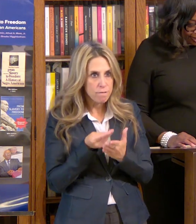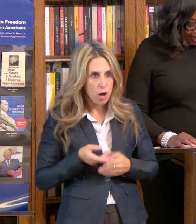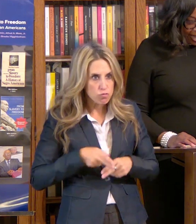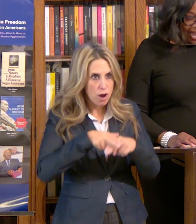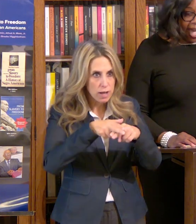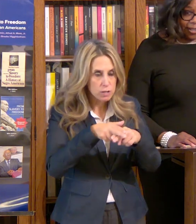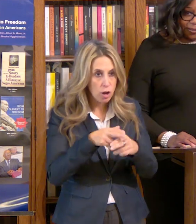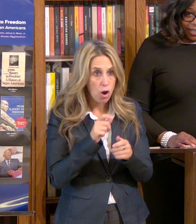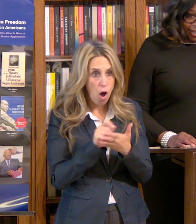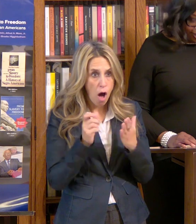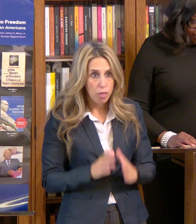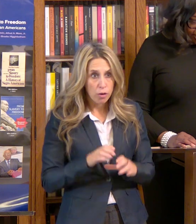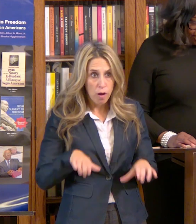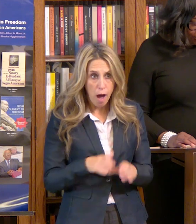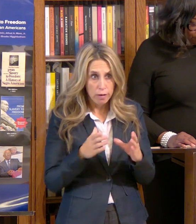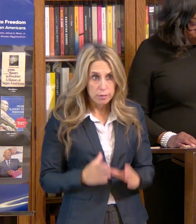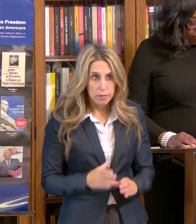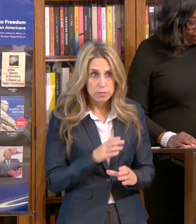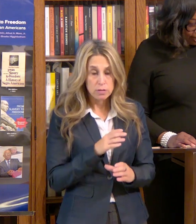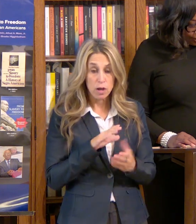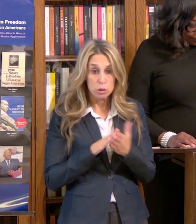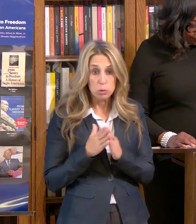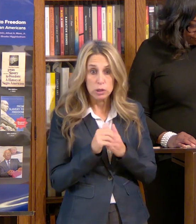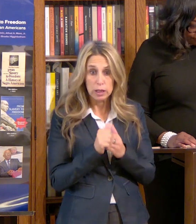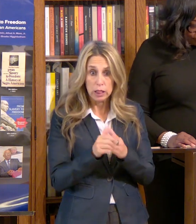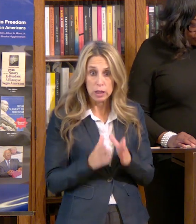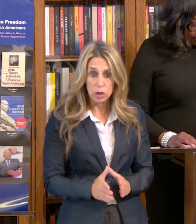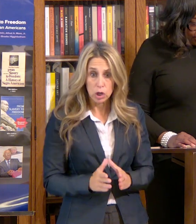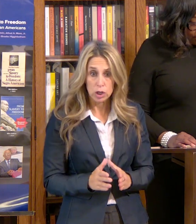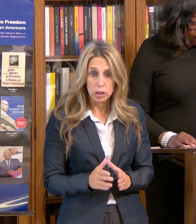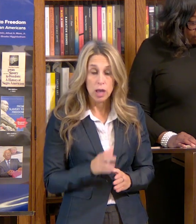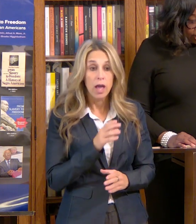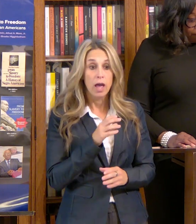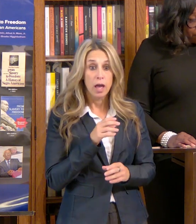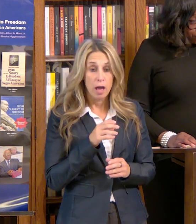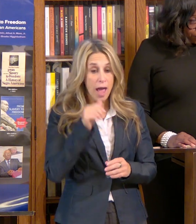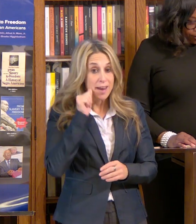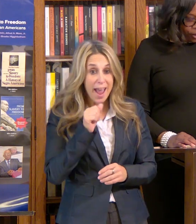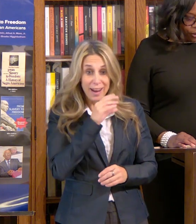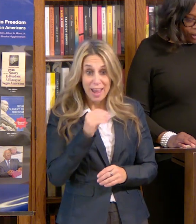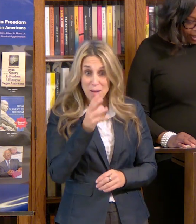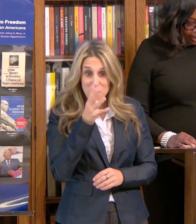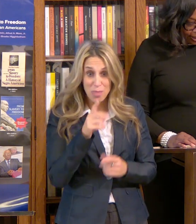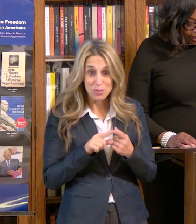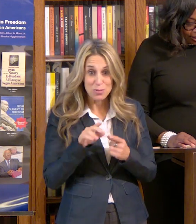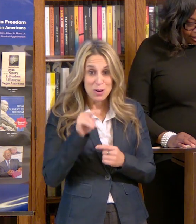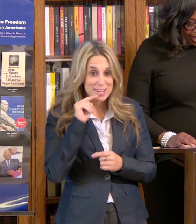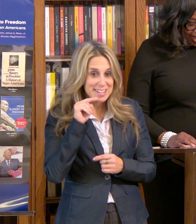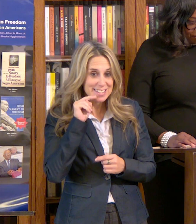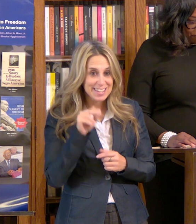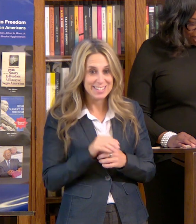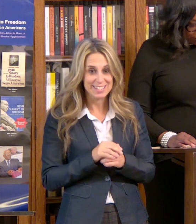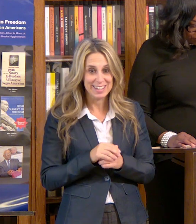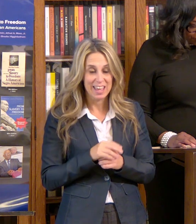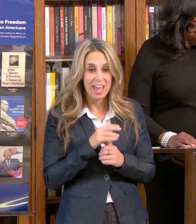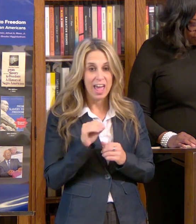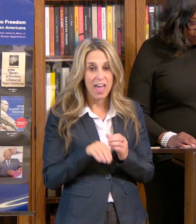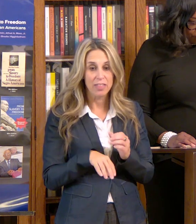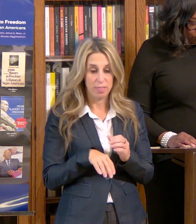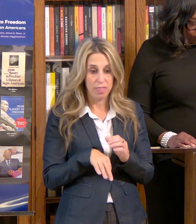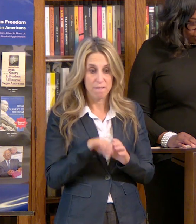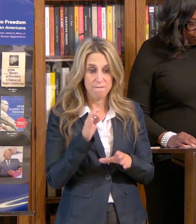author an activist a community leader an aunt and mother to her nieces and a